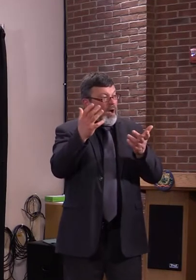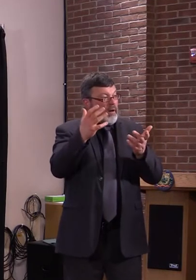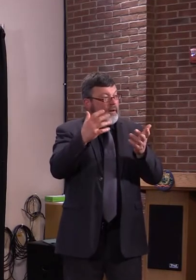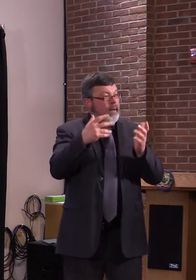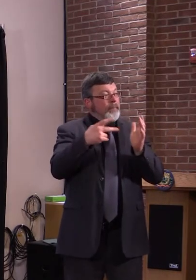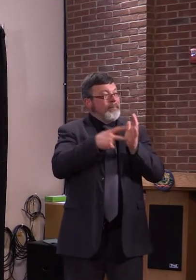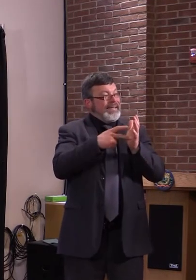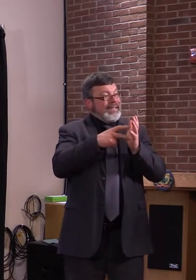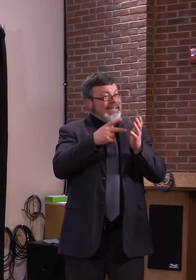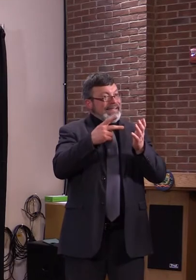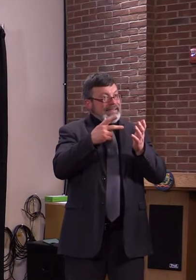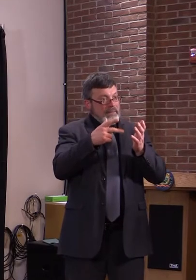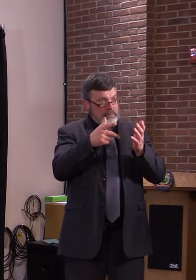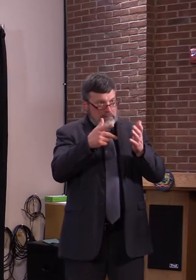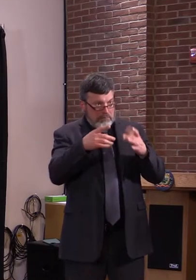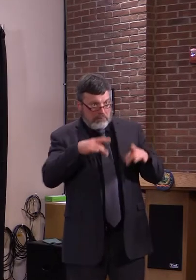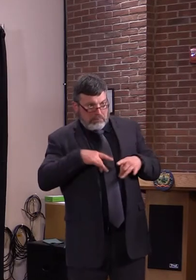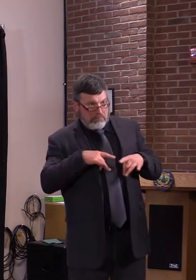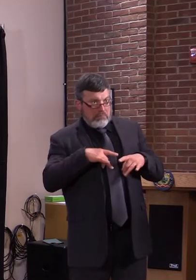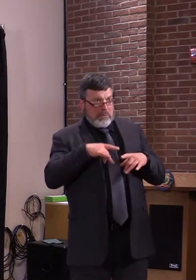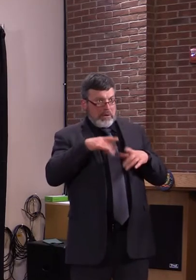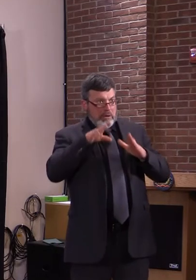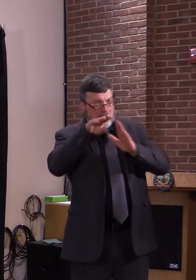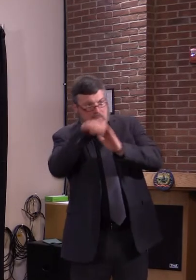experienced any severe conditions, especially